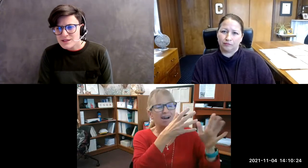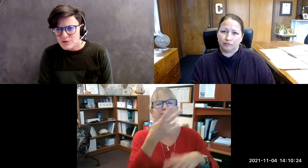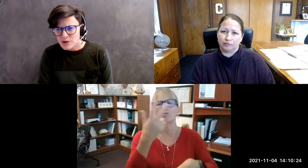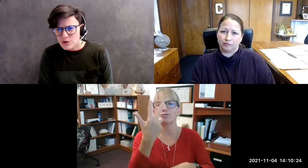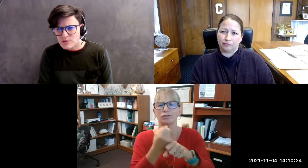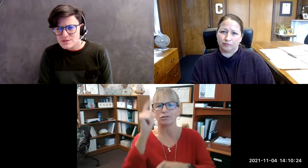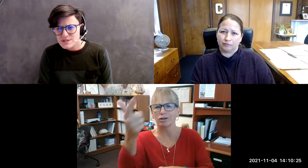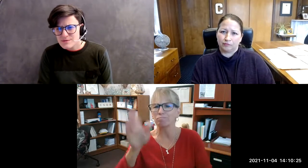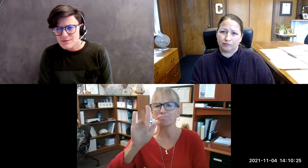different groups.